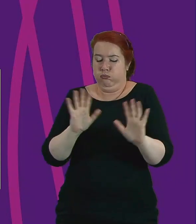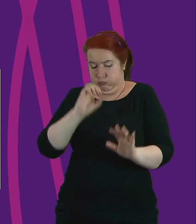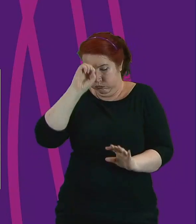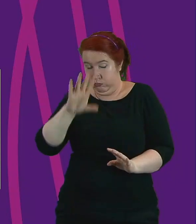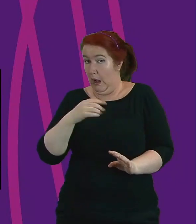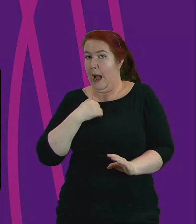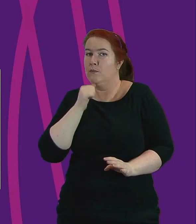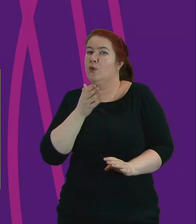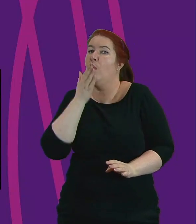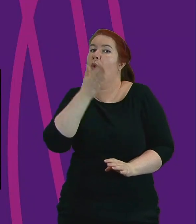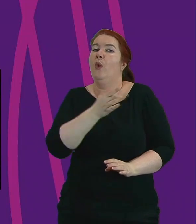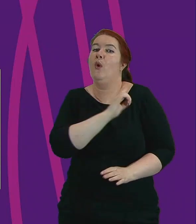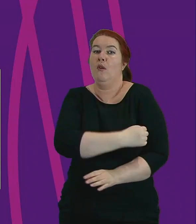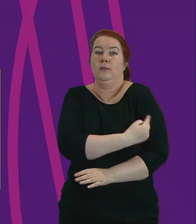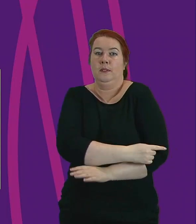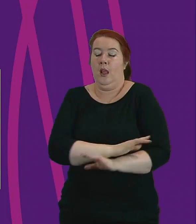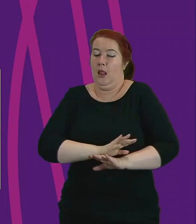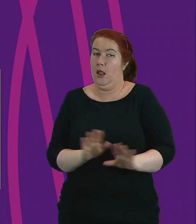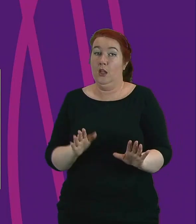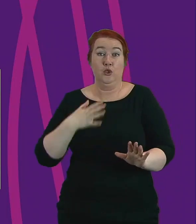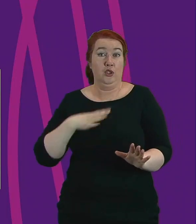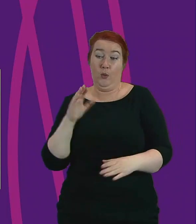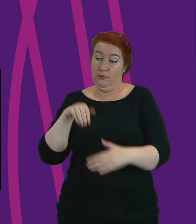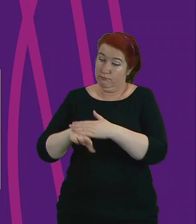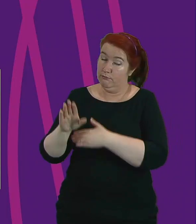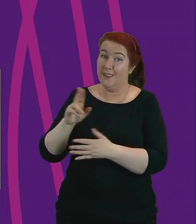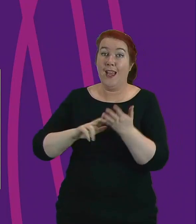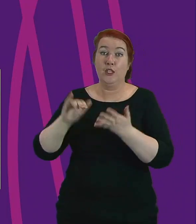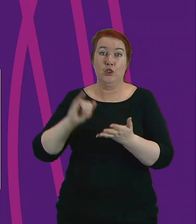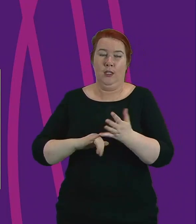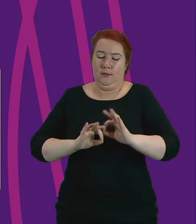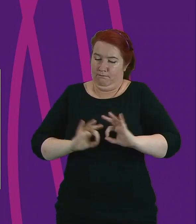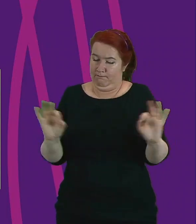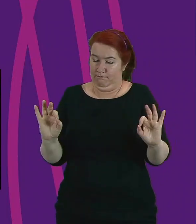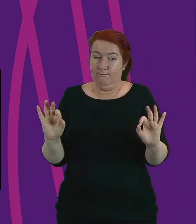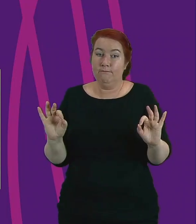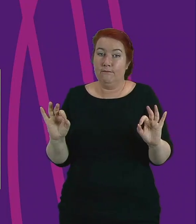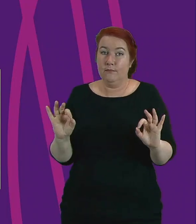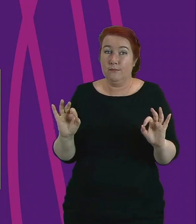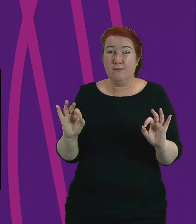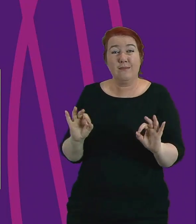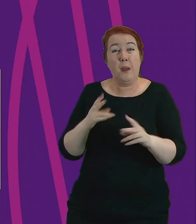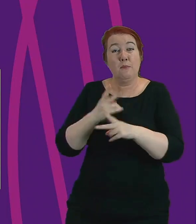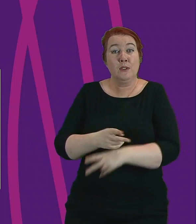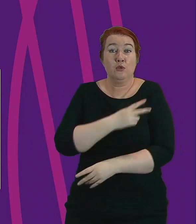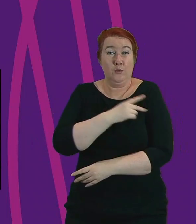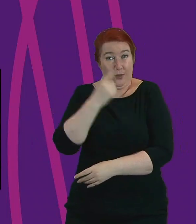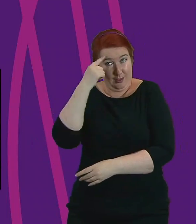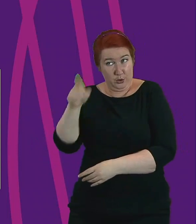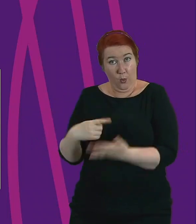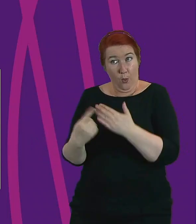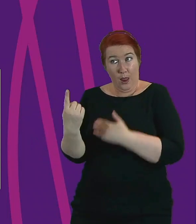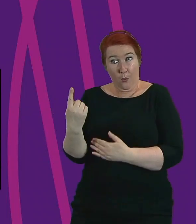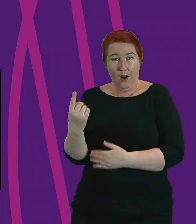the prospect of entering any part of the health service estate. Presiding Officer, she's not alone. I have an immediate